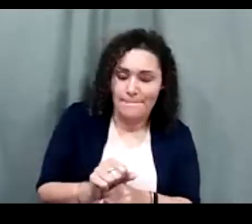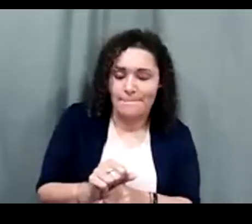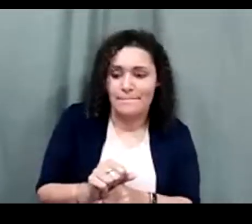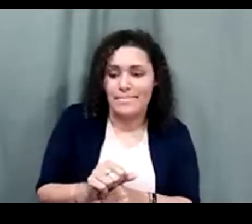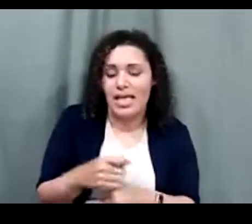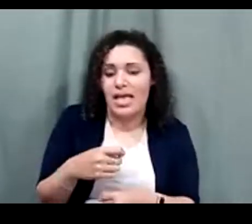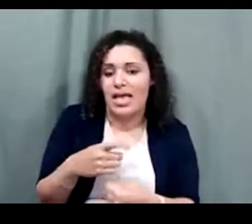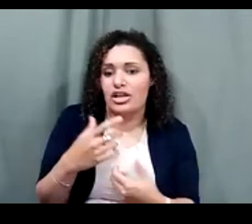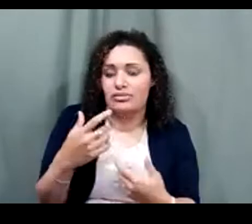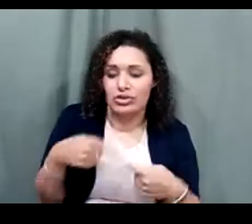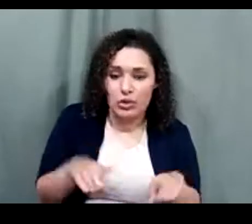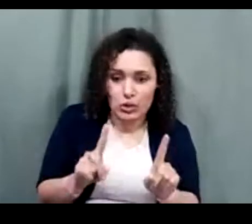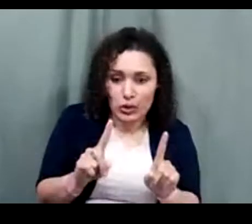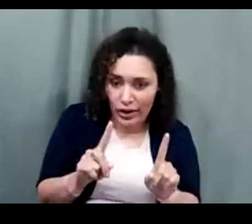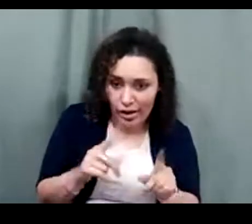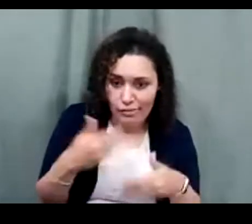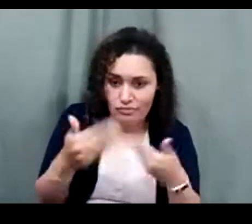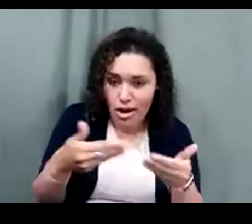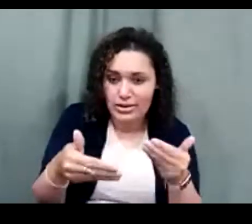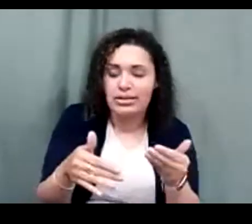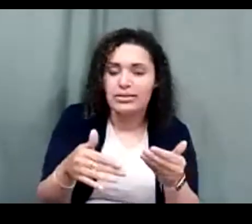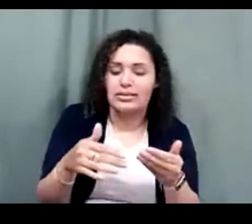pull out what's interesting in those skins